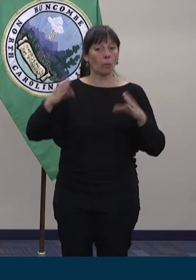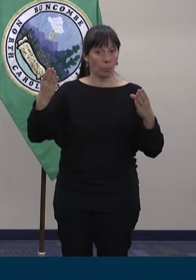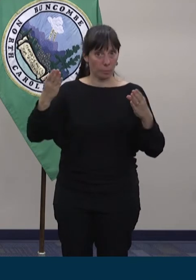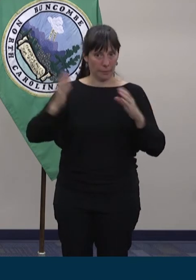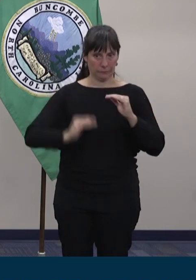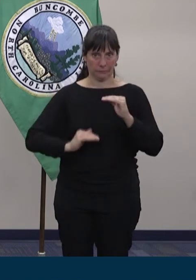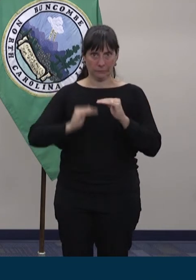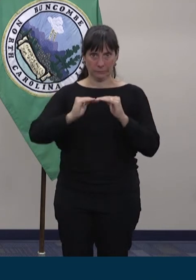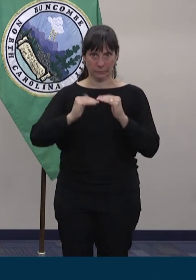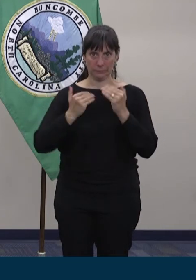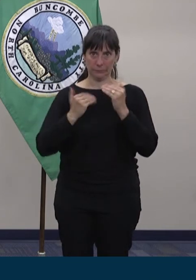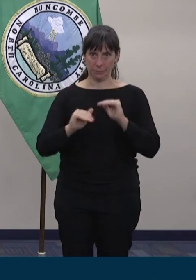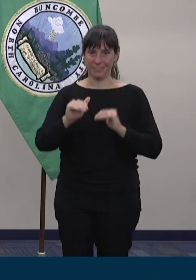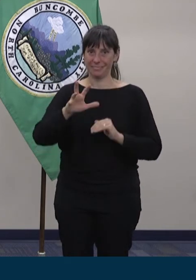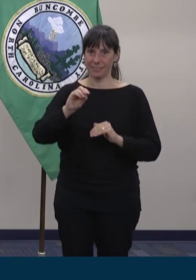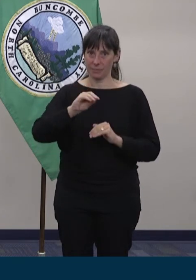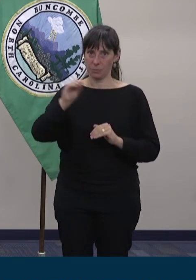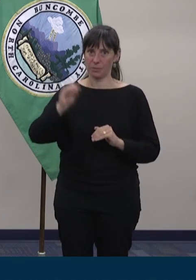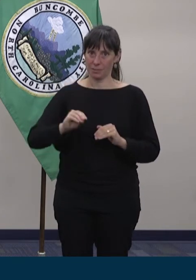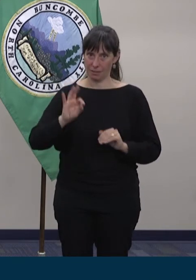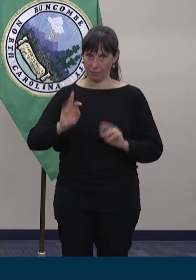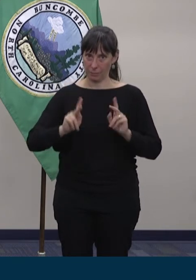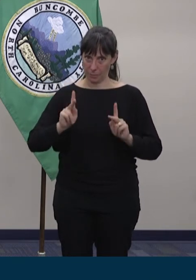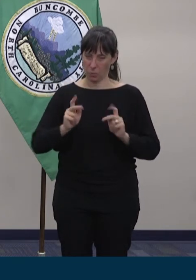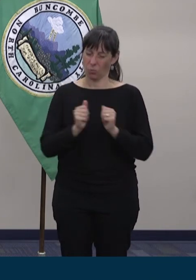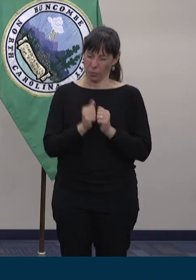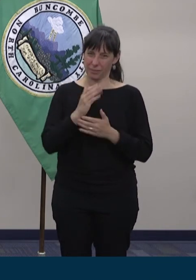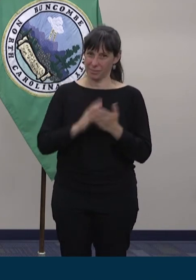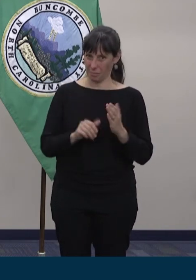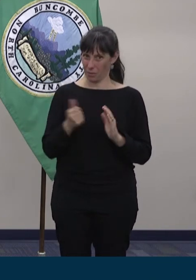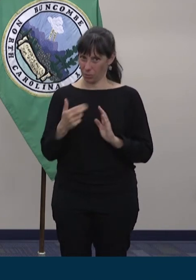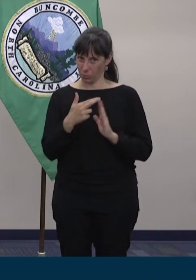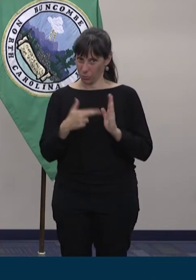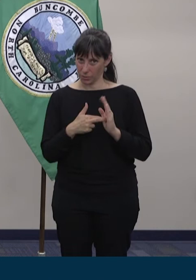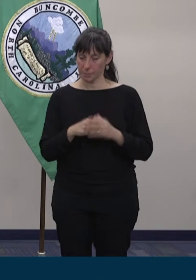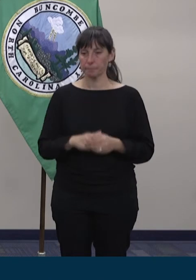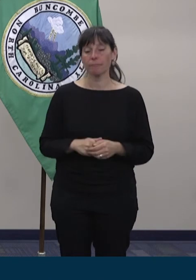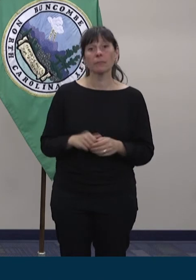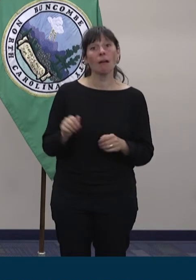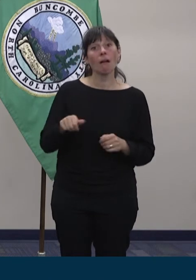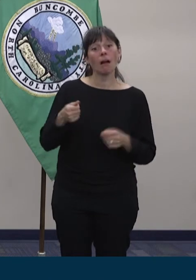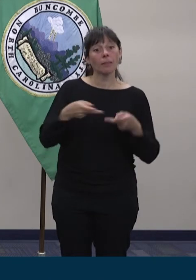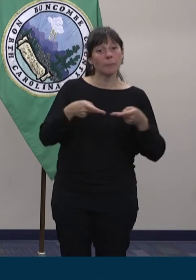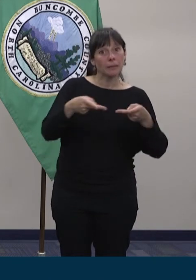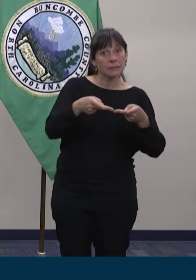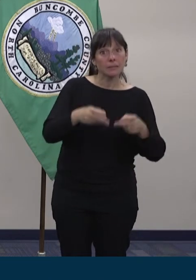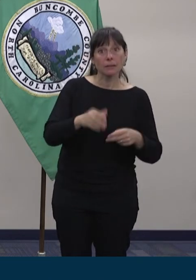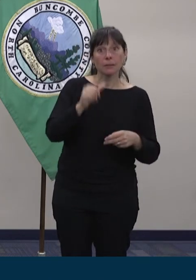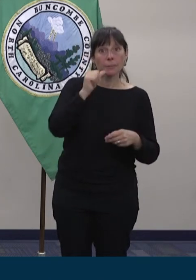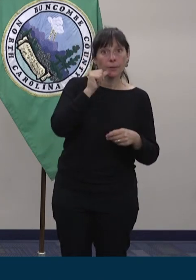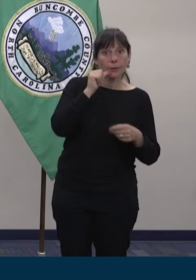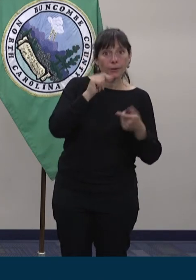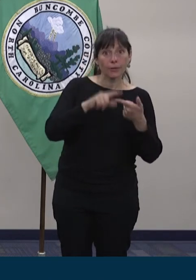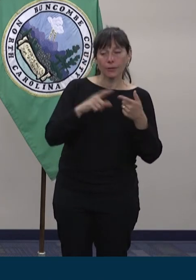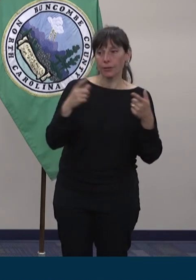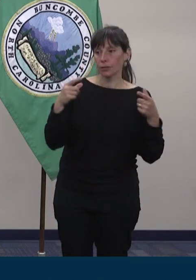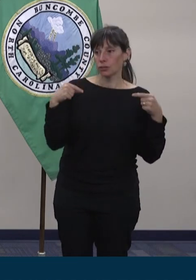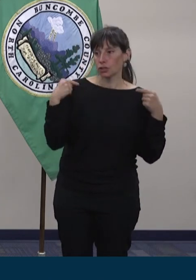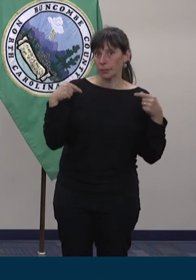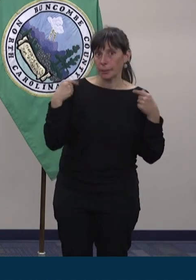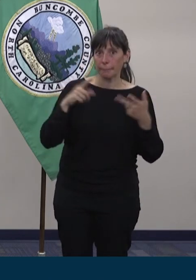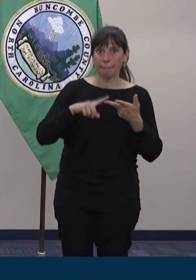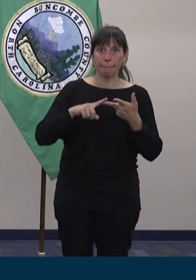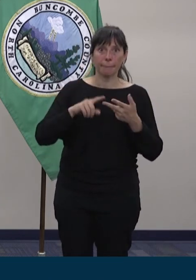capacity under additional guidance. Some industries, such as bars, gyms, indoor